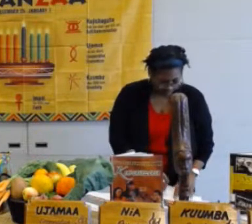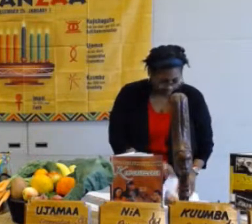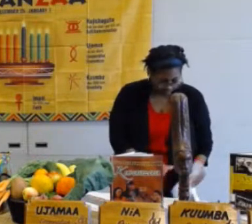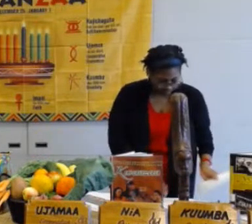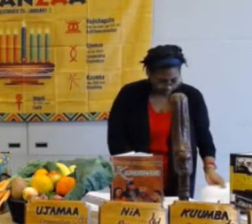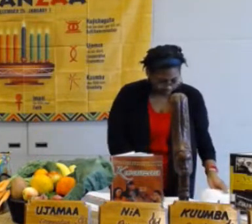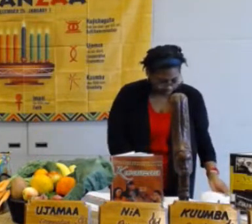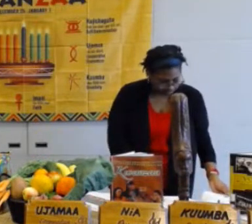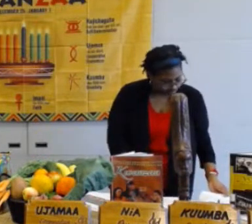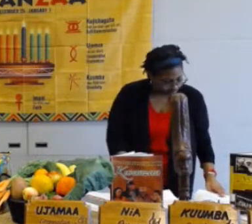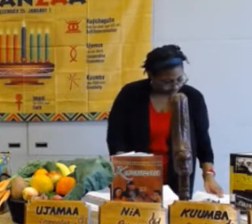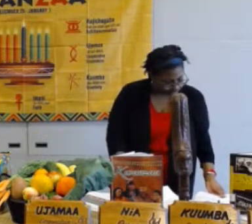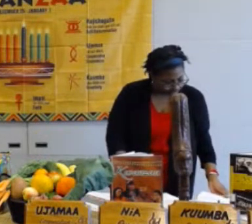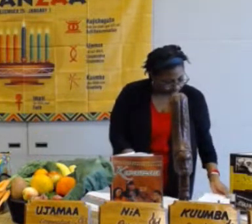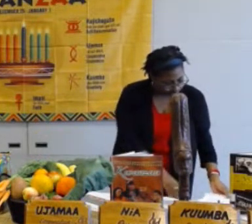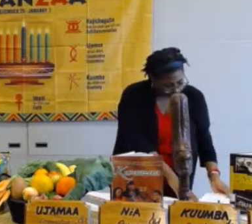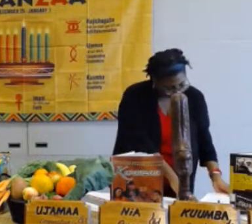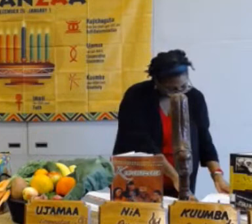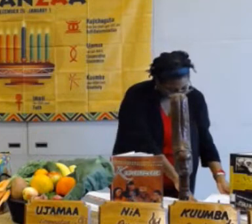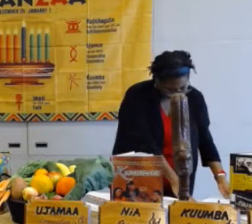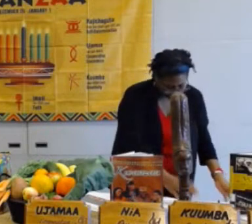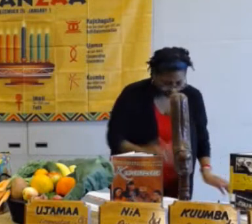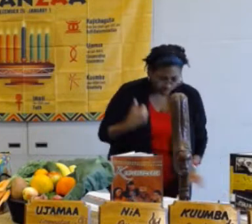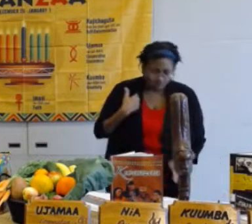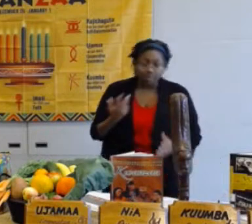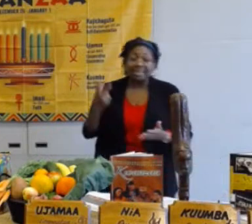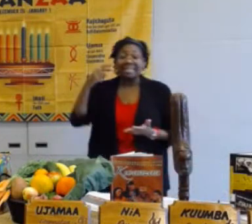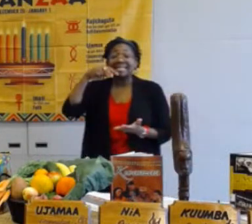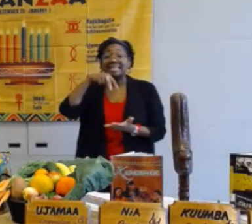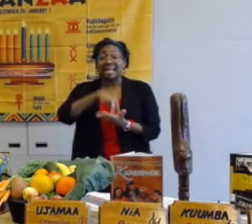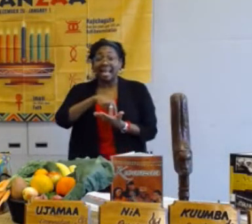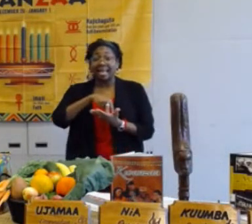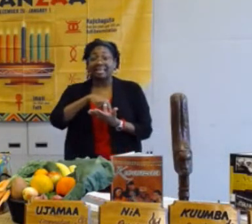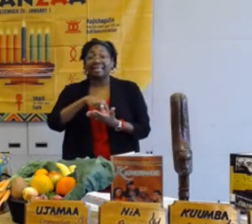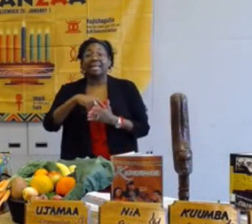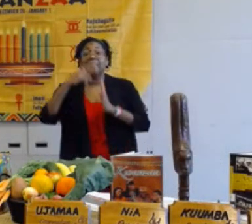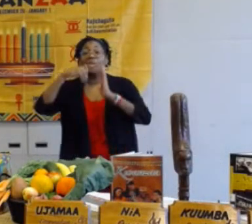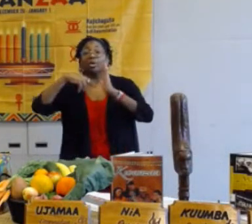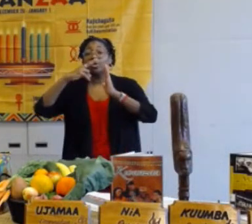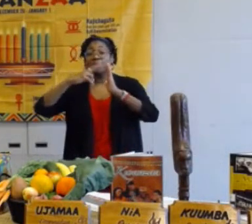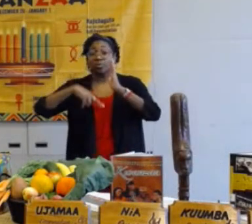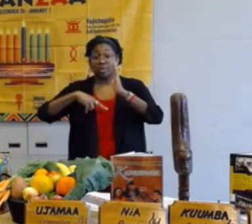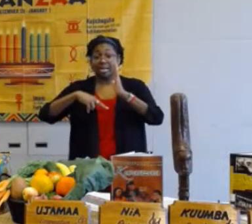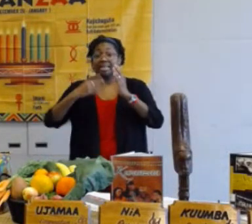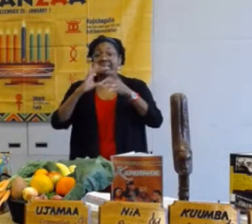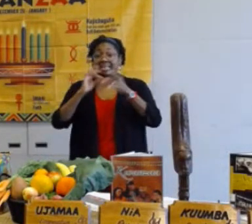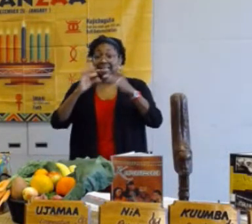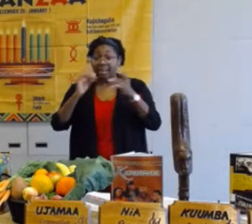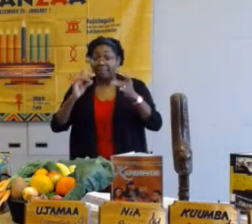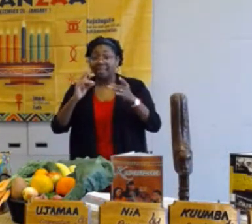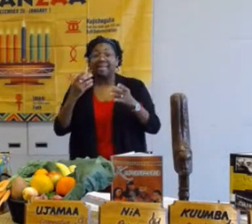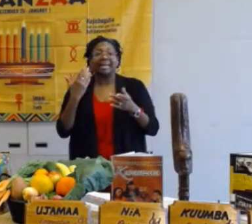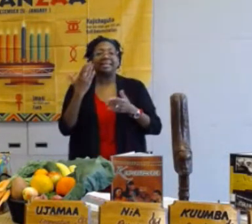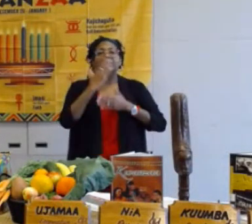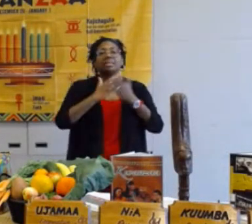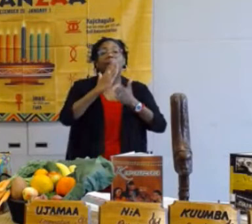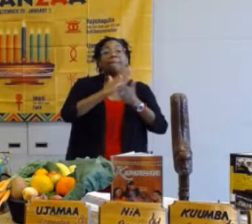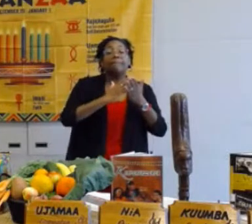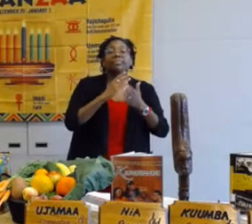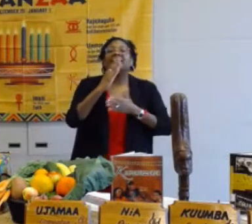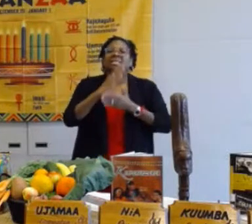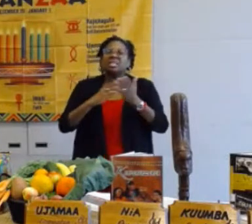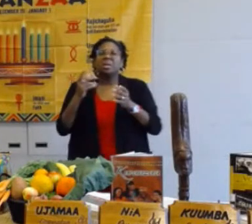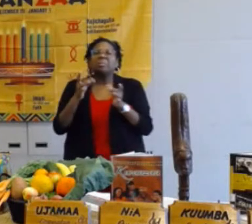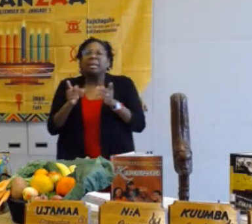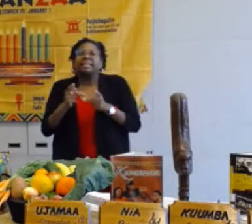And I'm going to read the statement, and at certain intervals, I'm going to say Ashe, and